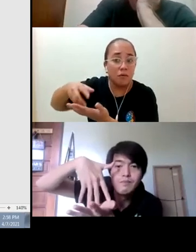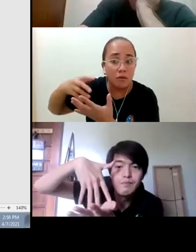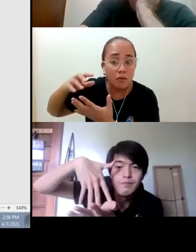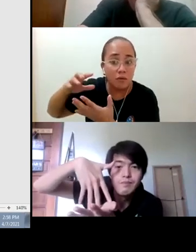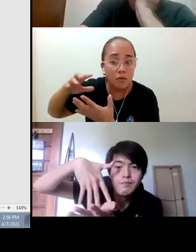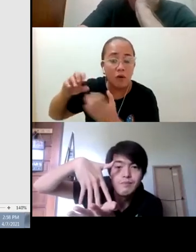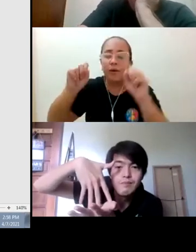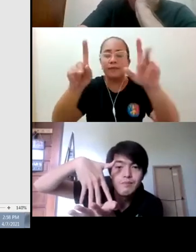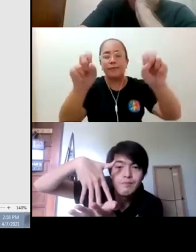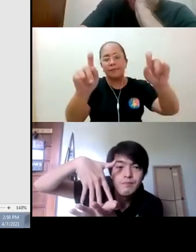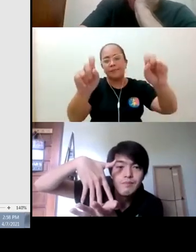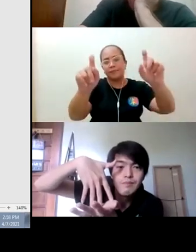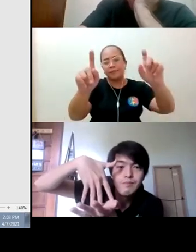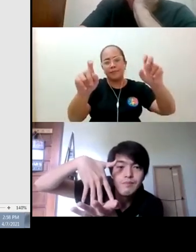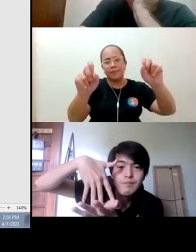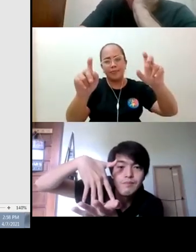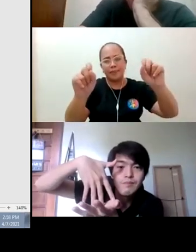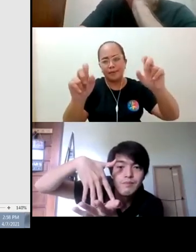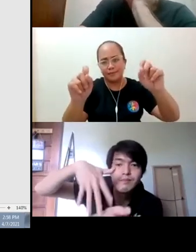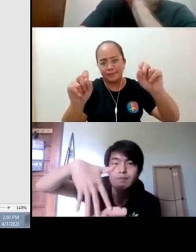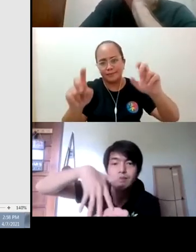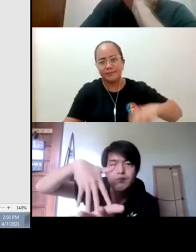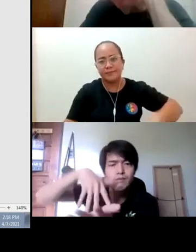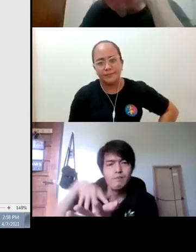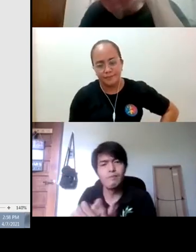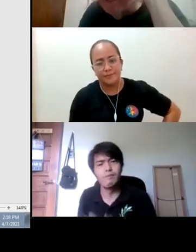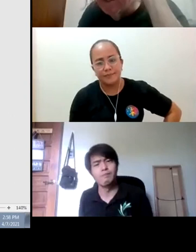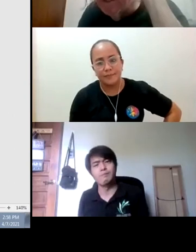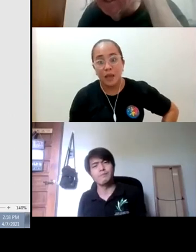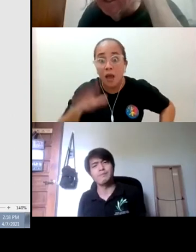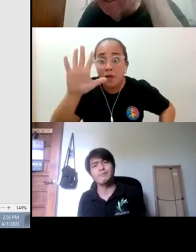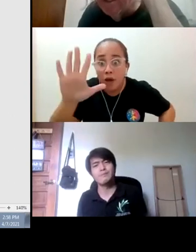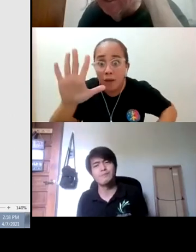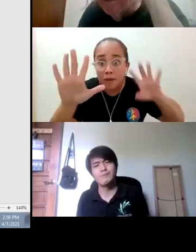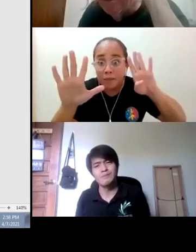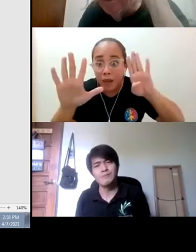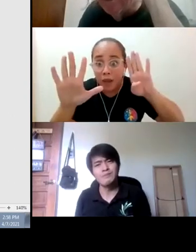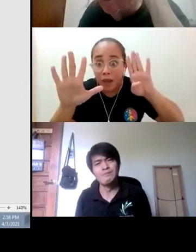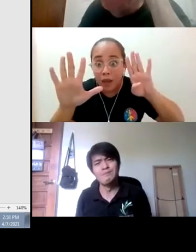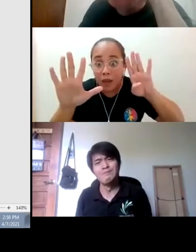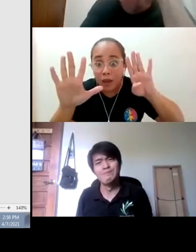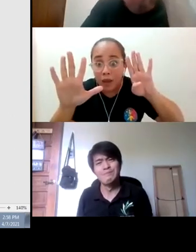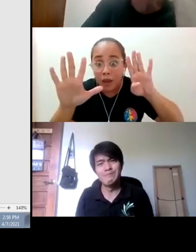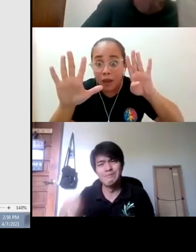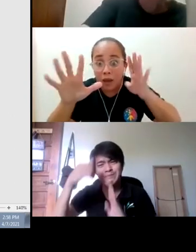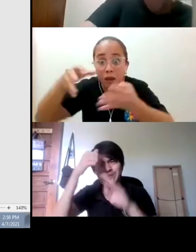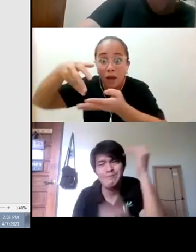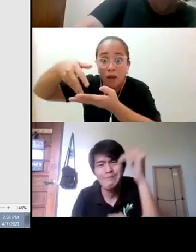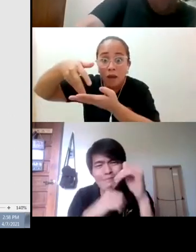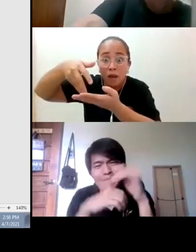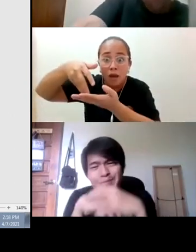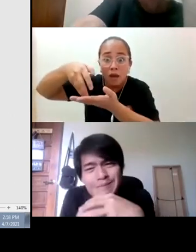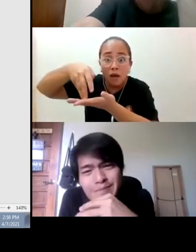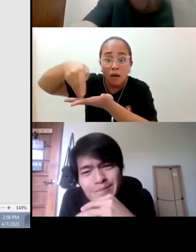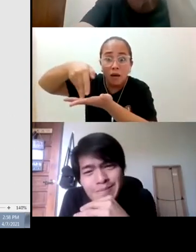Okay. 5 and a B. 5 and a B. 5 and a B? And a B. Well, then 5 and a B should